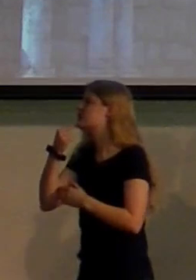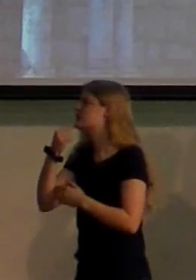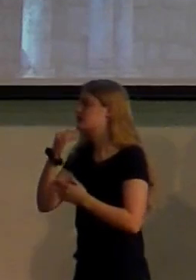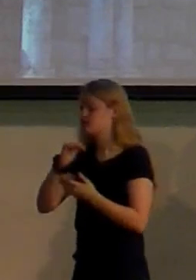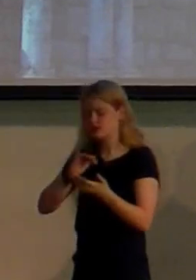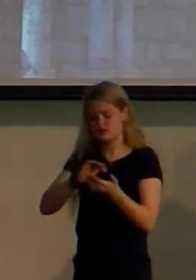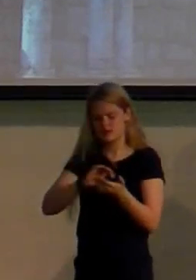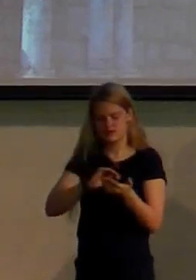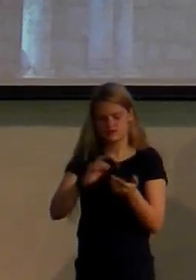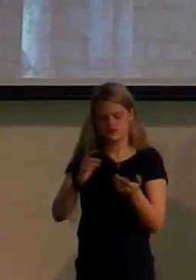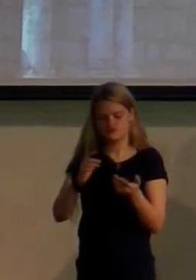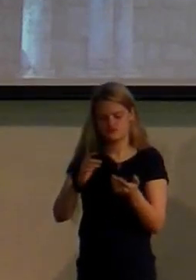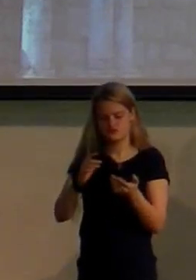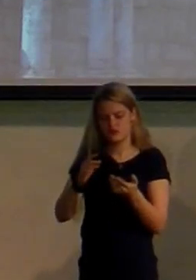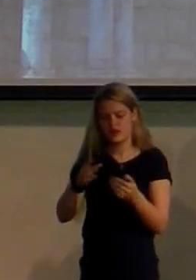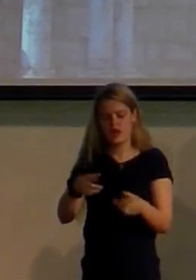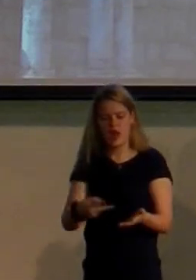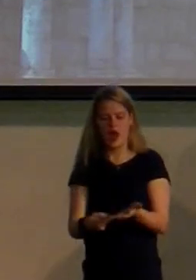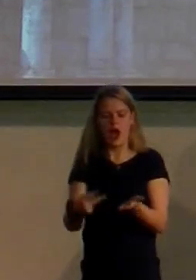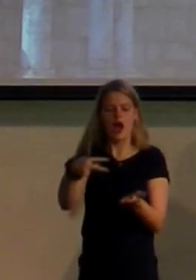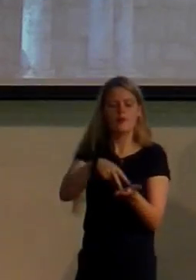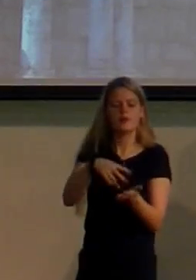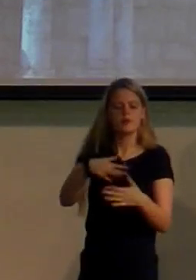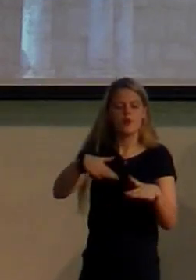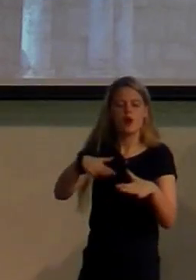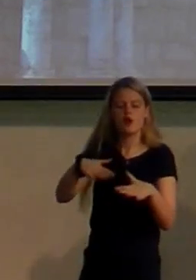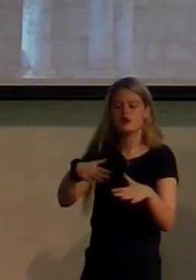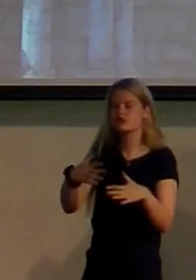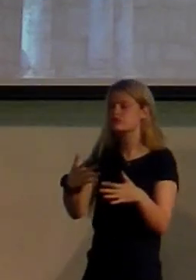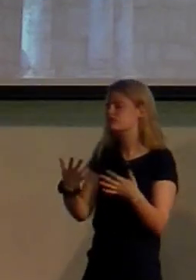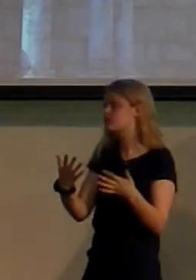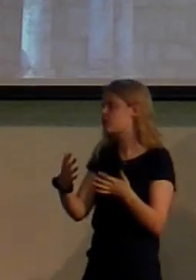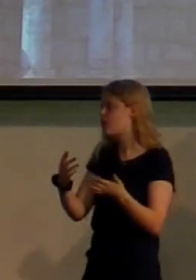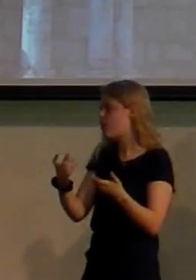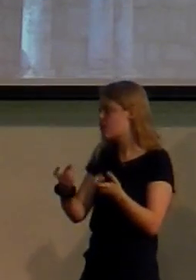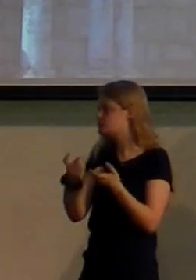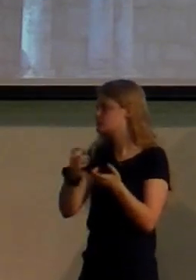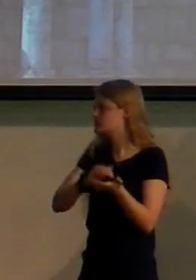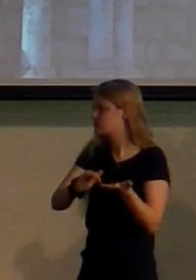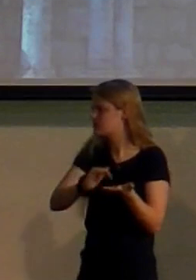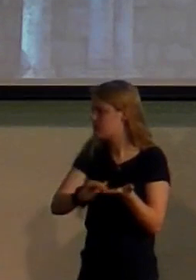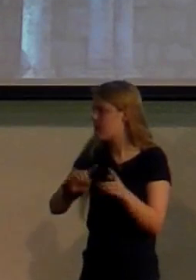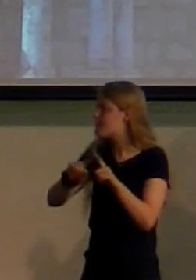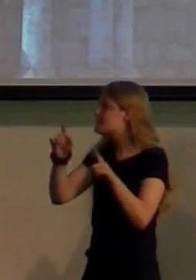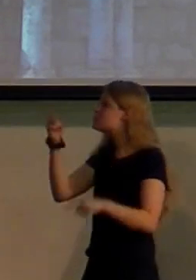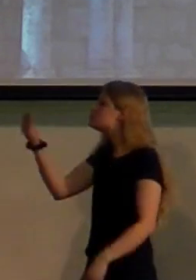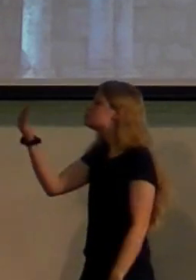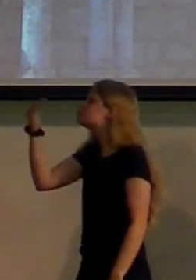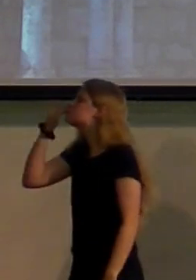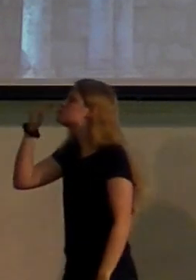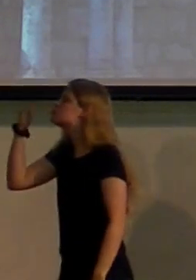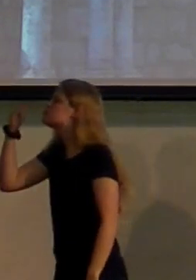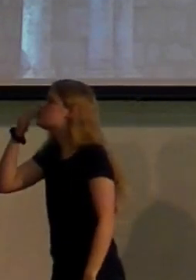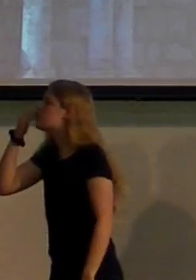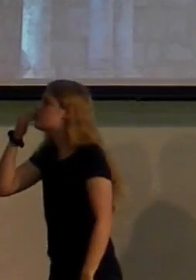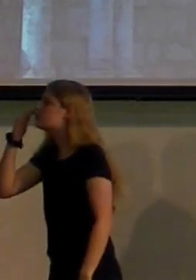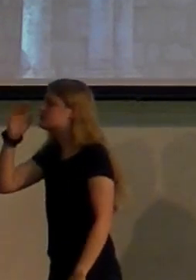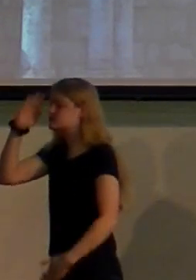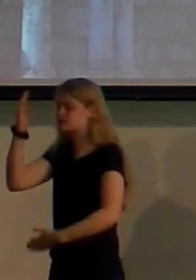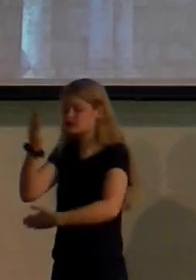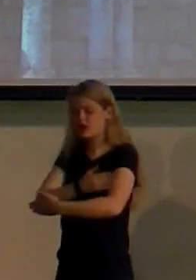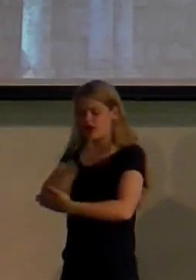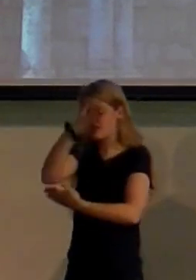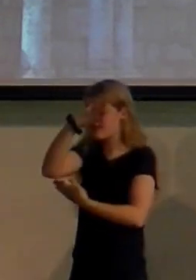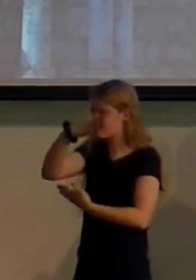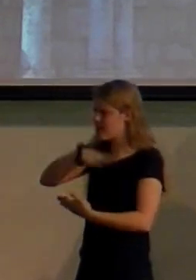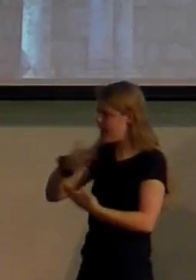that you know, here's the point, that you know that the Son of Man has authority. That